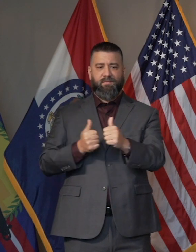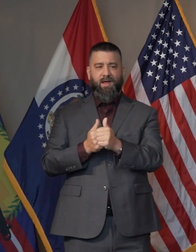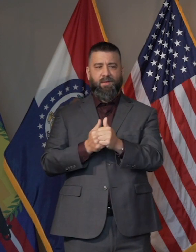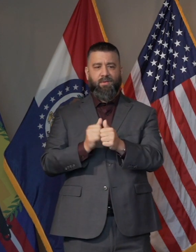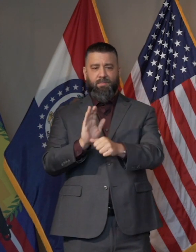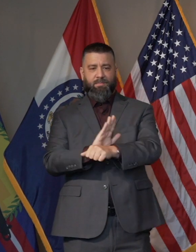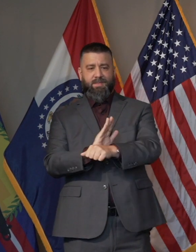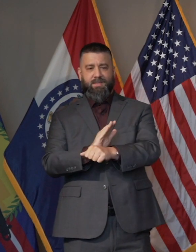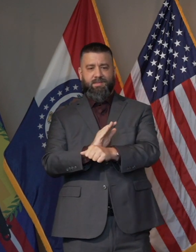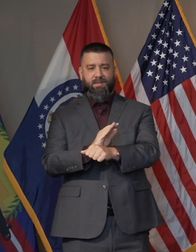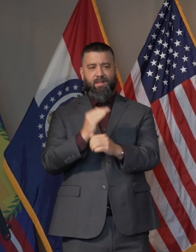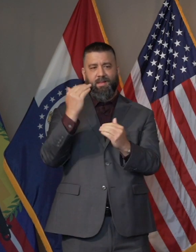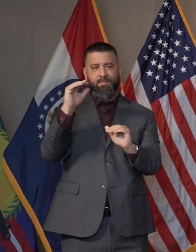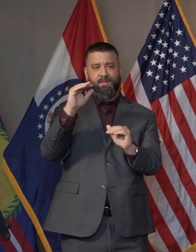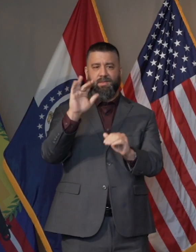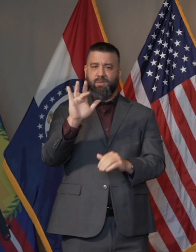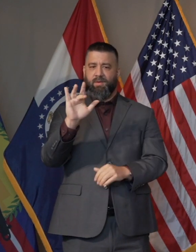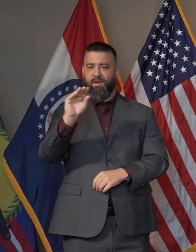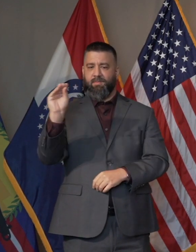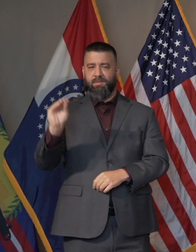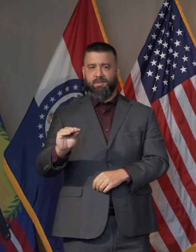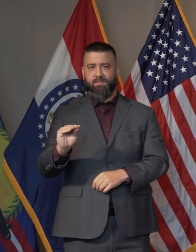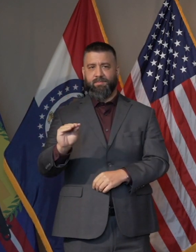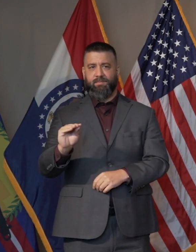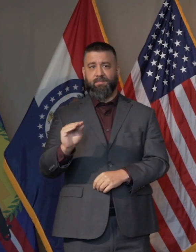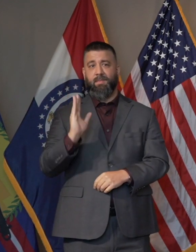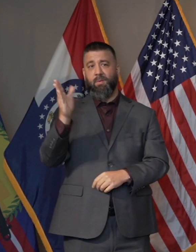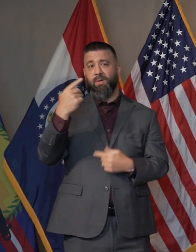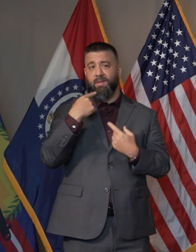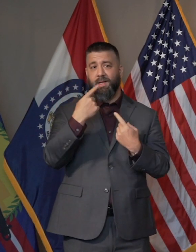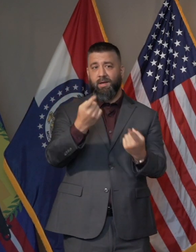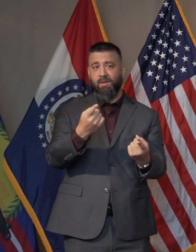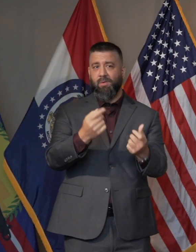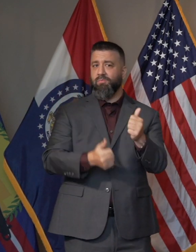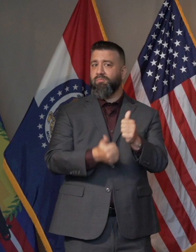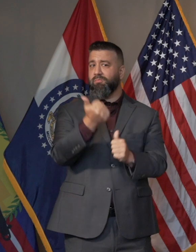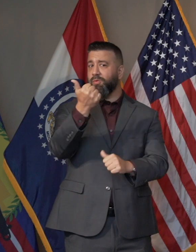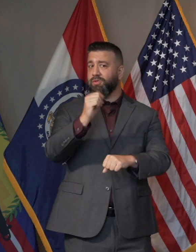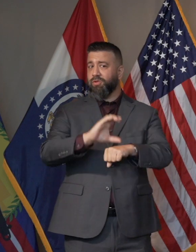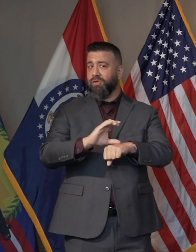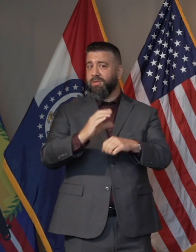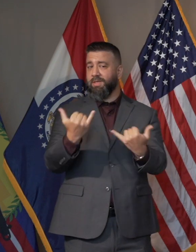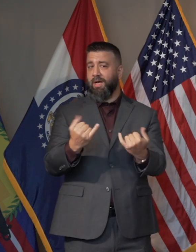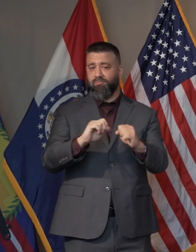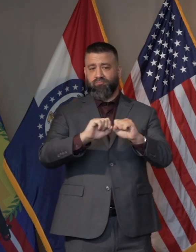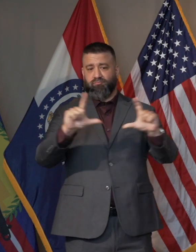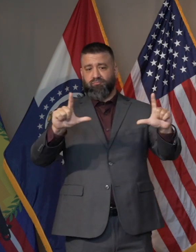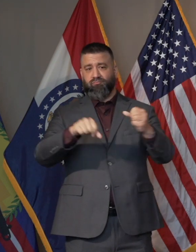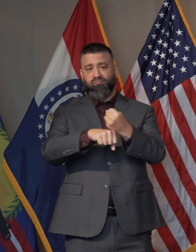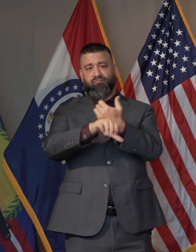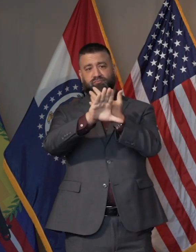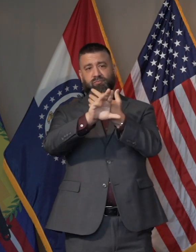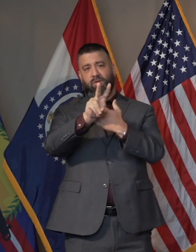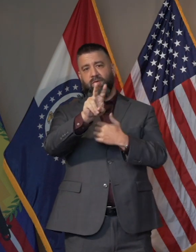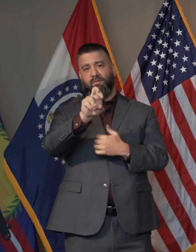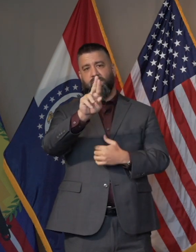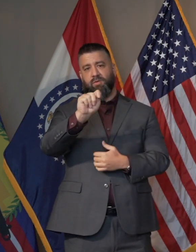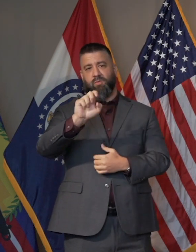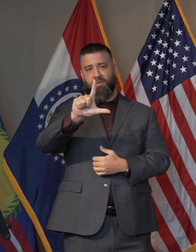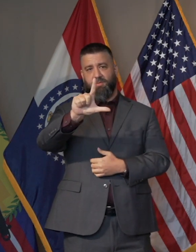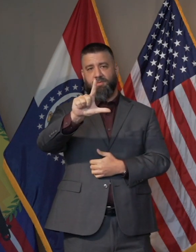limits of 25%, but I will tell you that most churches are now virtual with very little in-person service.